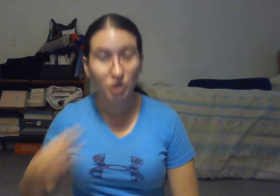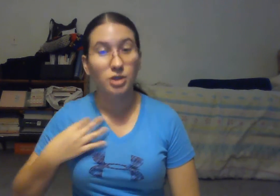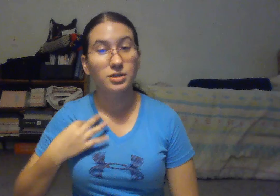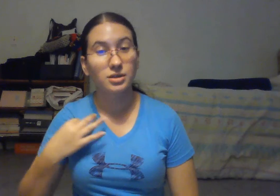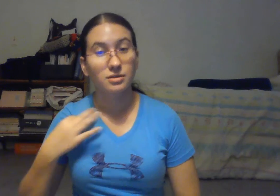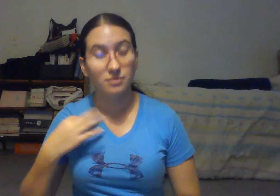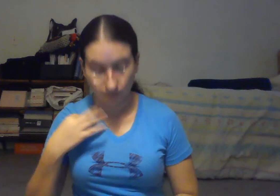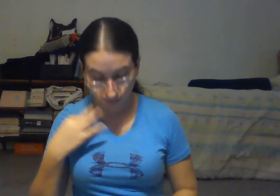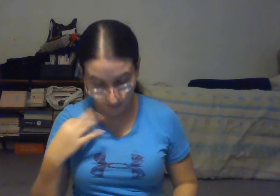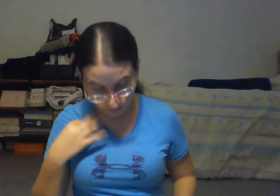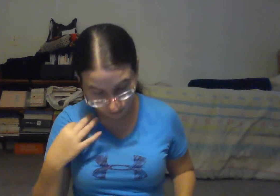Shirt.